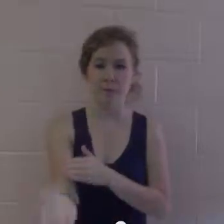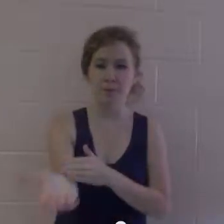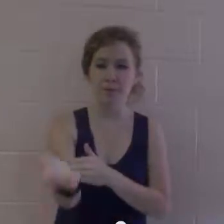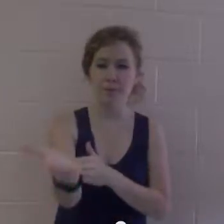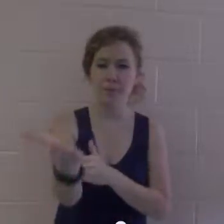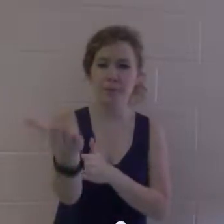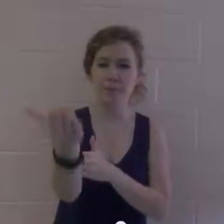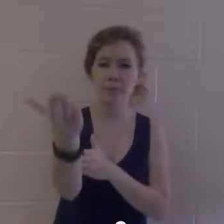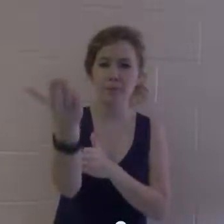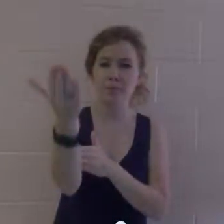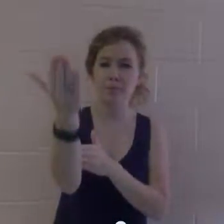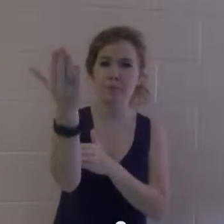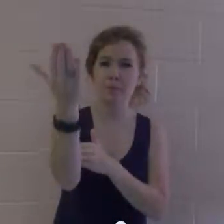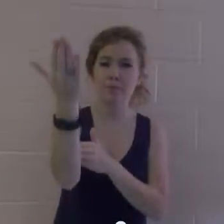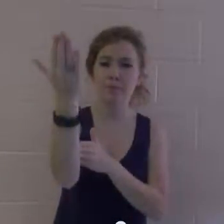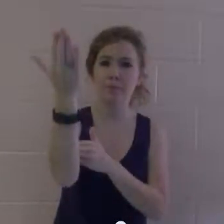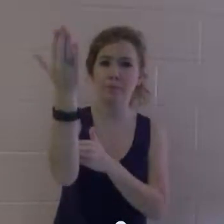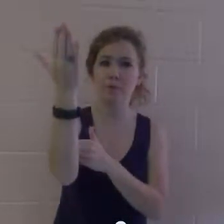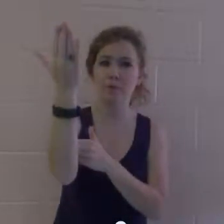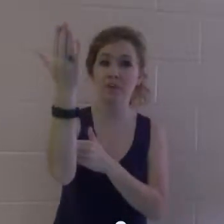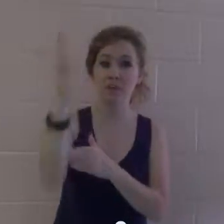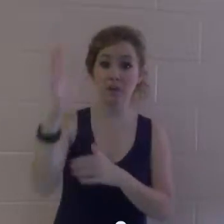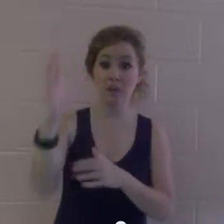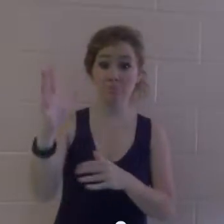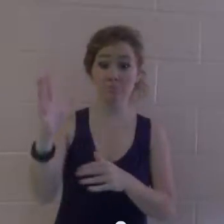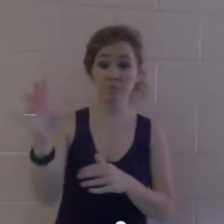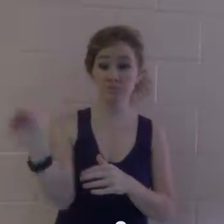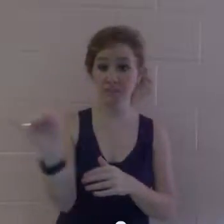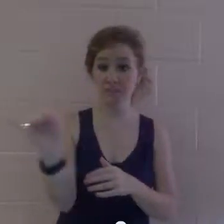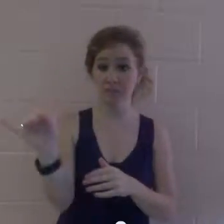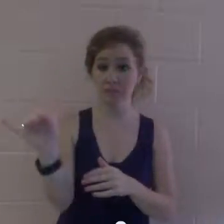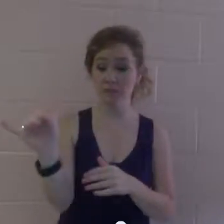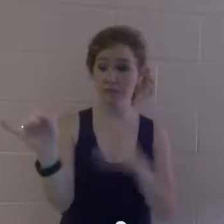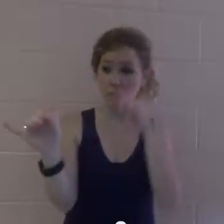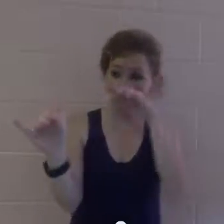Our next one's in the rainforest in Africa. It's morning time.